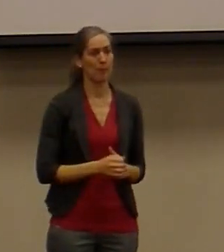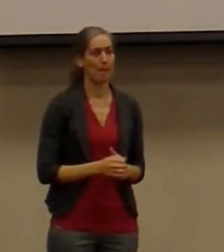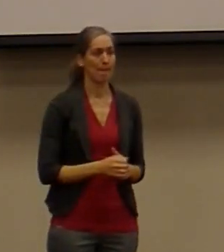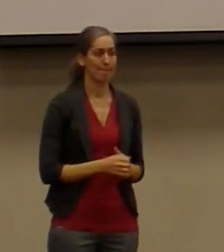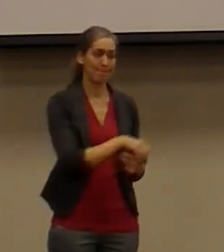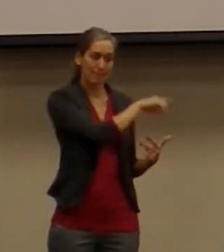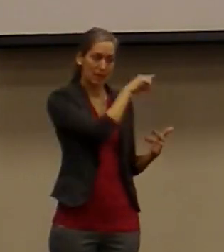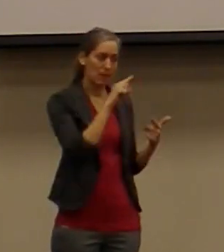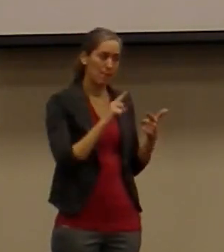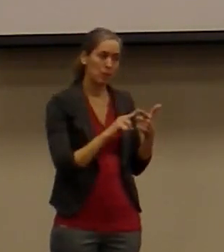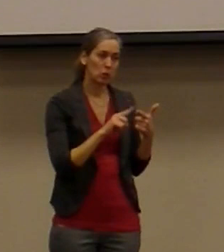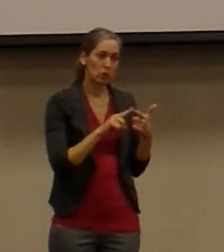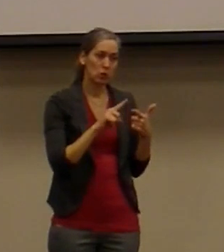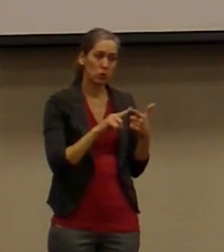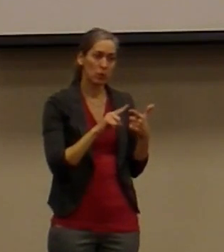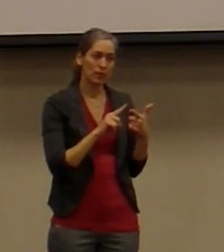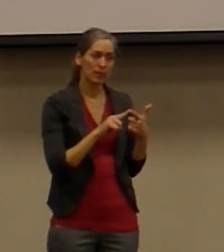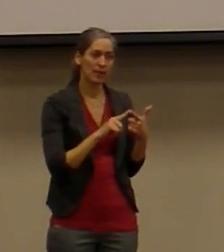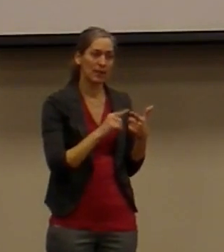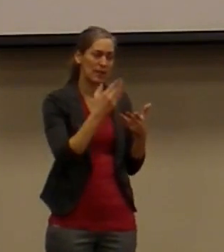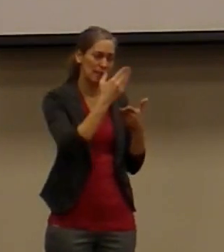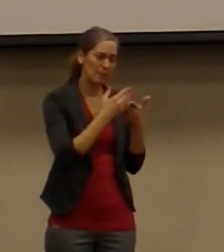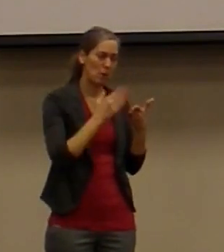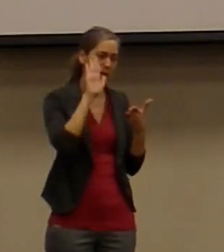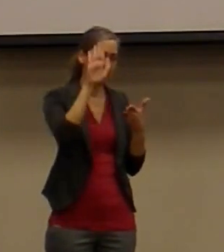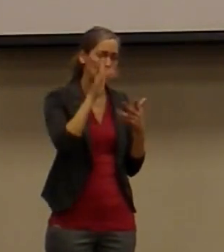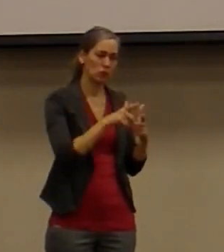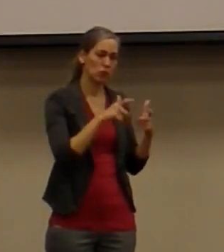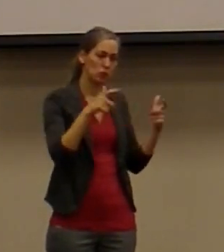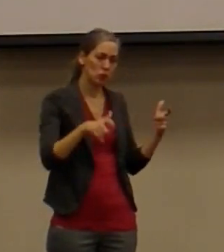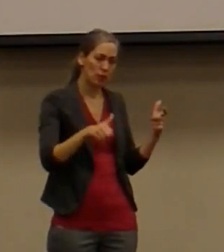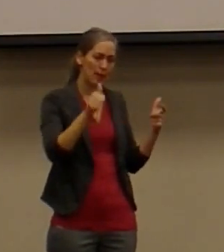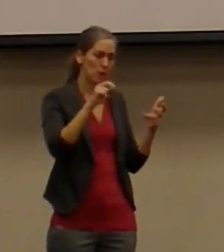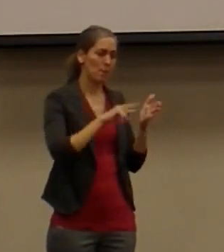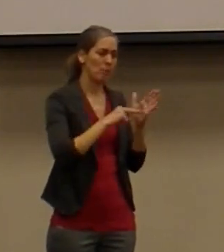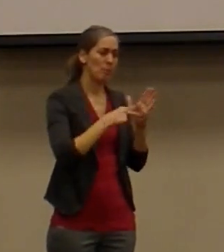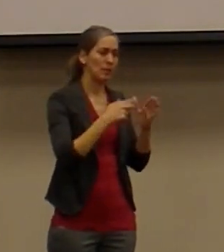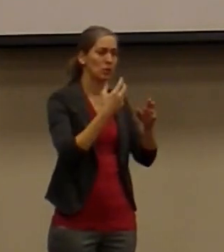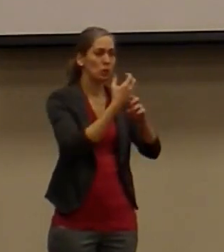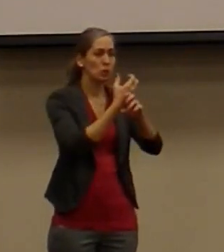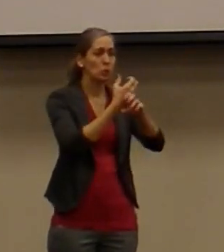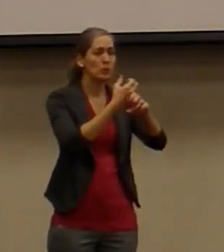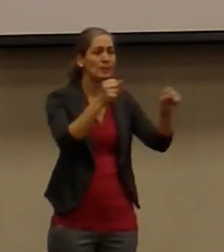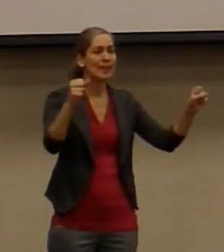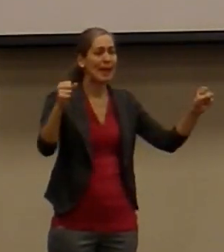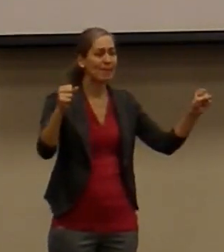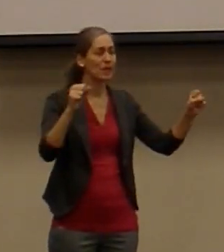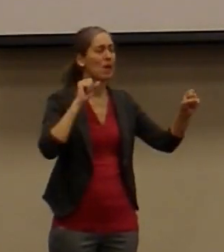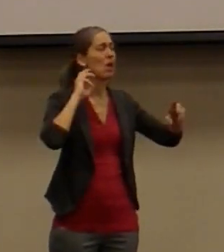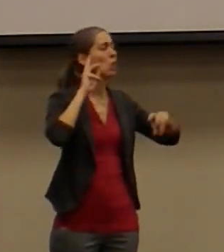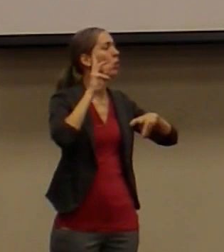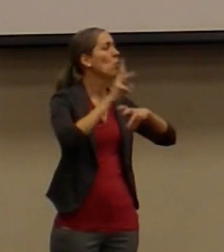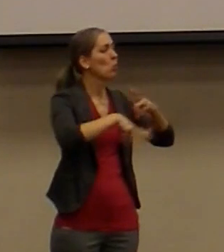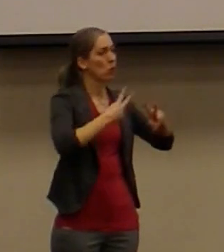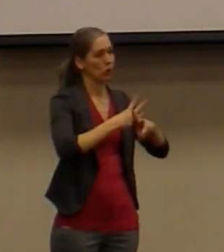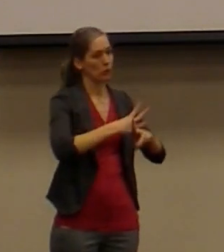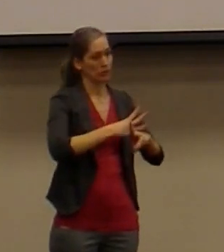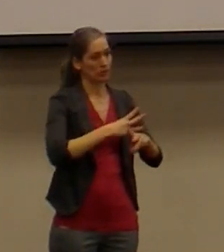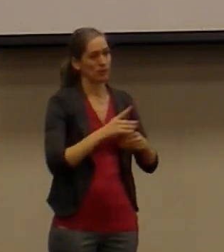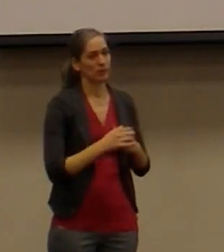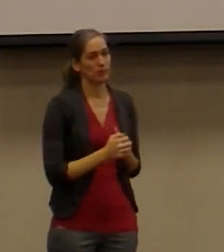But number two, because it's a part of his greater purpose to save, if it were possible, the whole world.